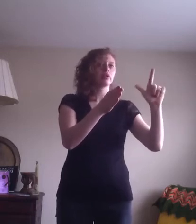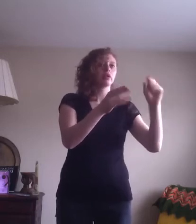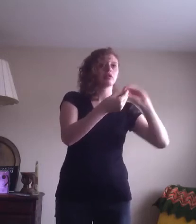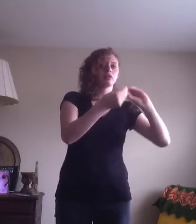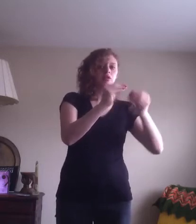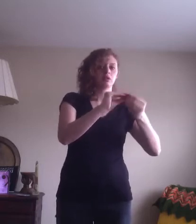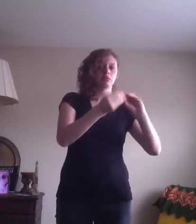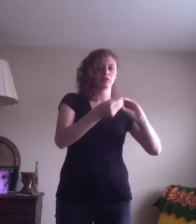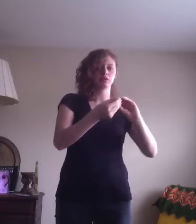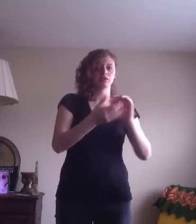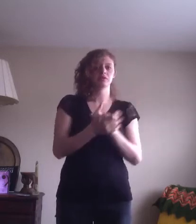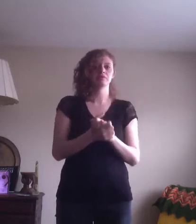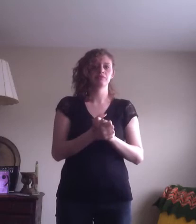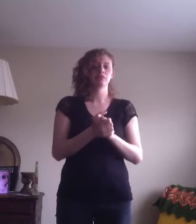-2 on the number line.